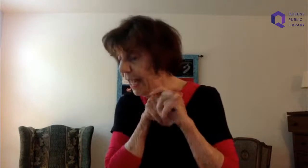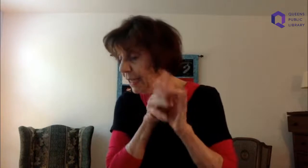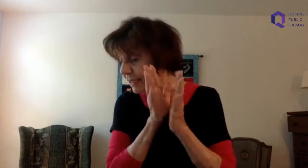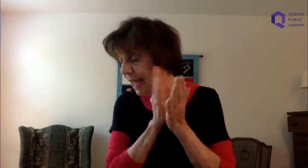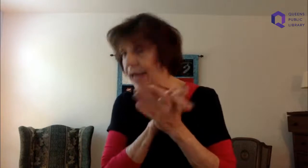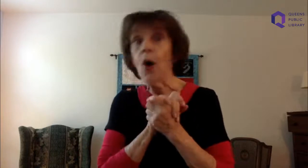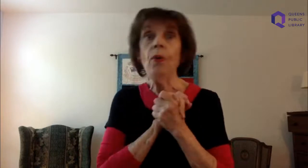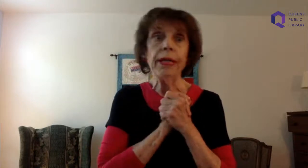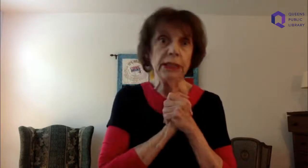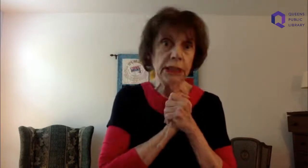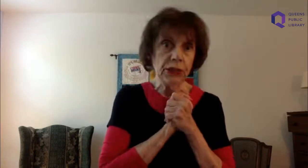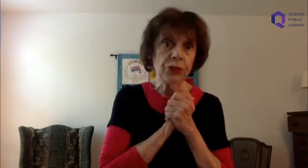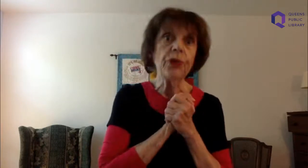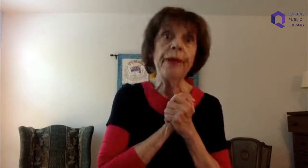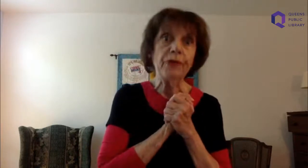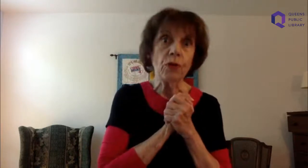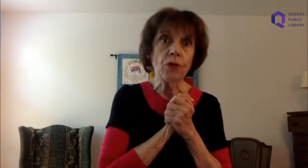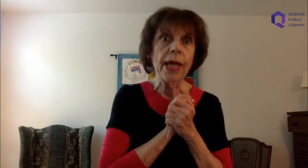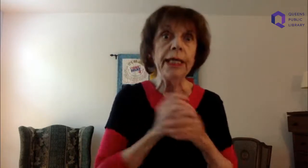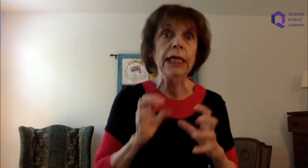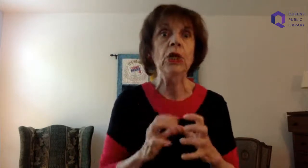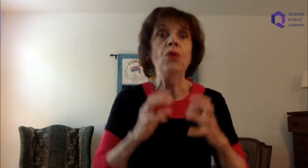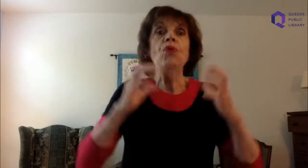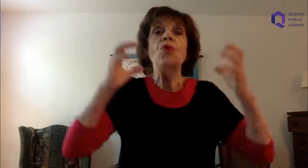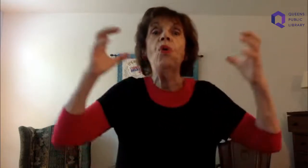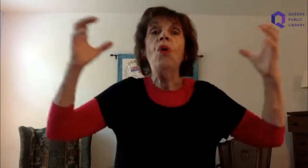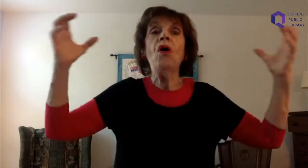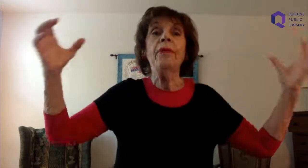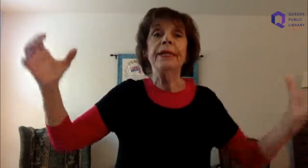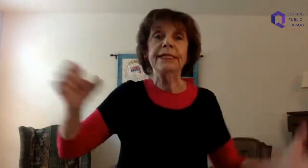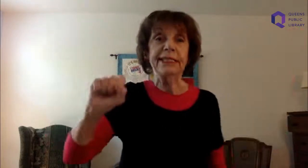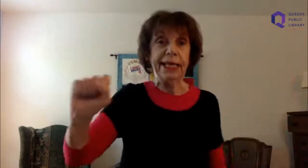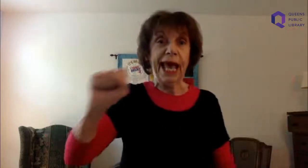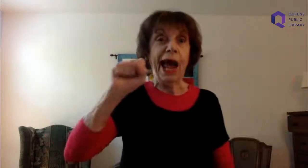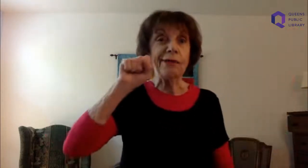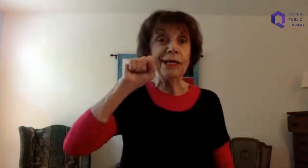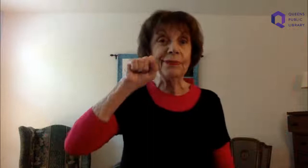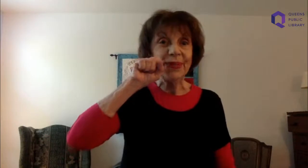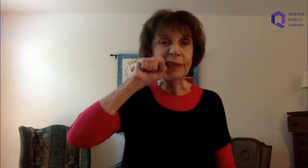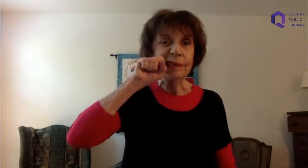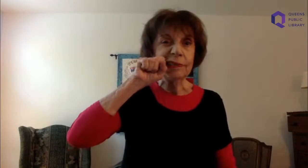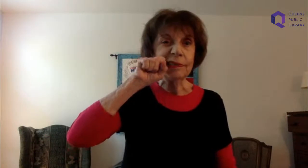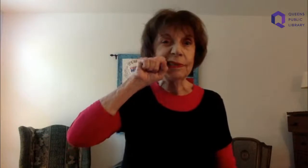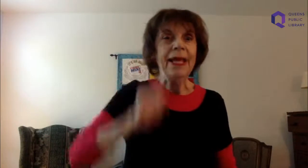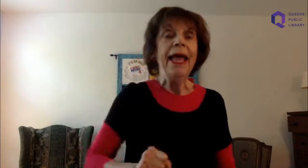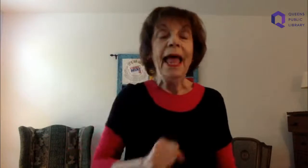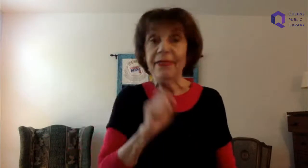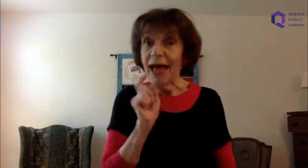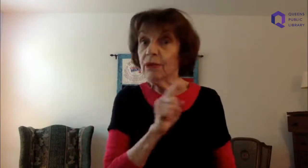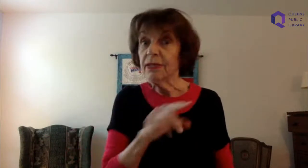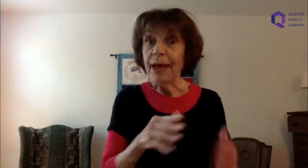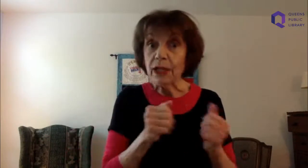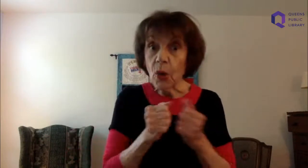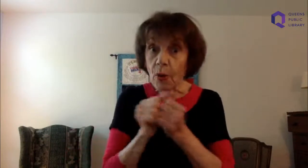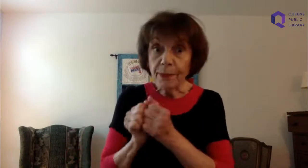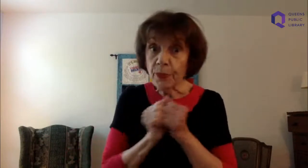to add. Oh, and I did the story about the great enormous carrot. And that was about